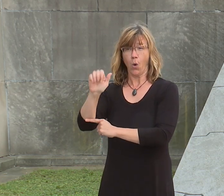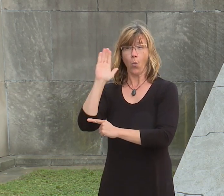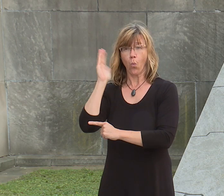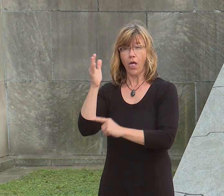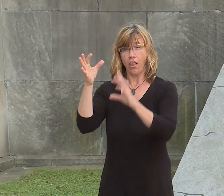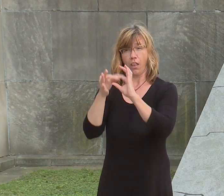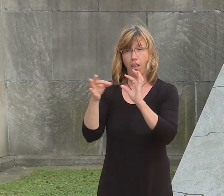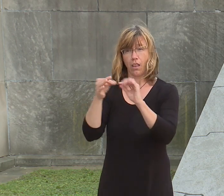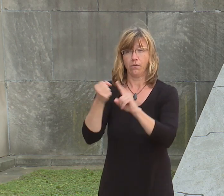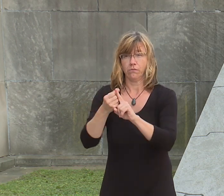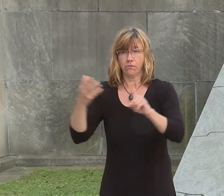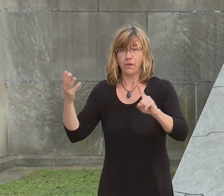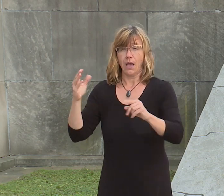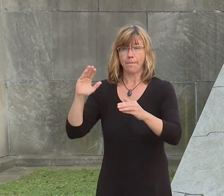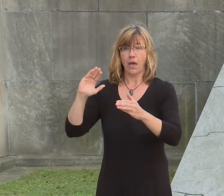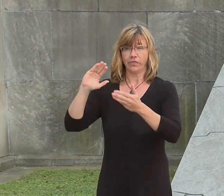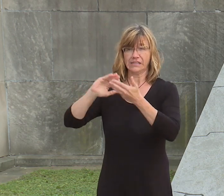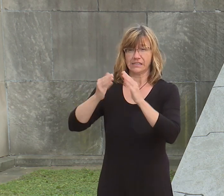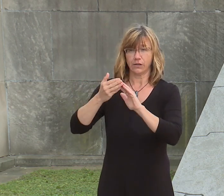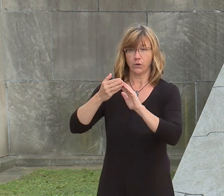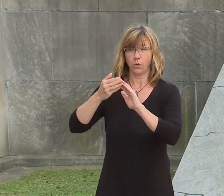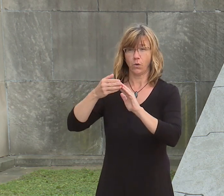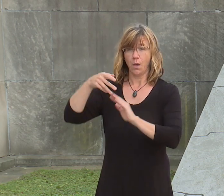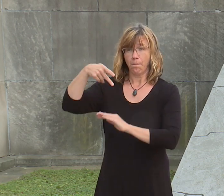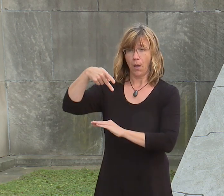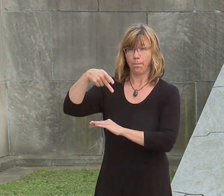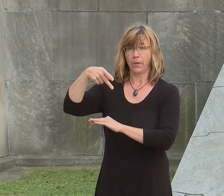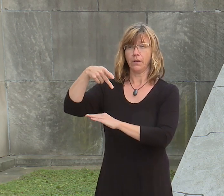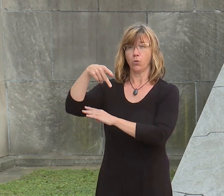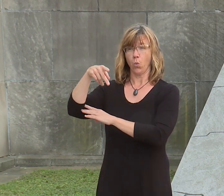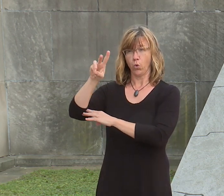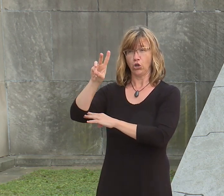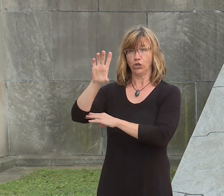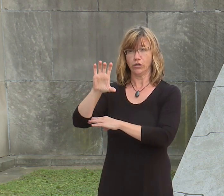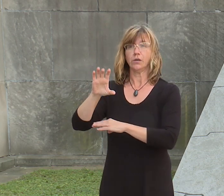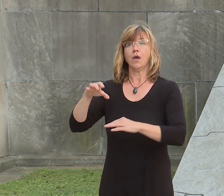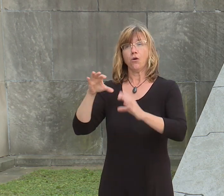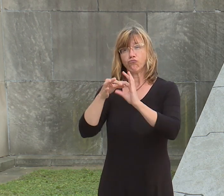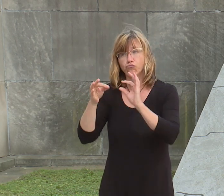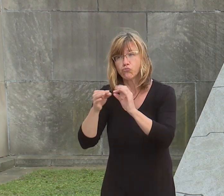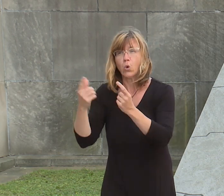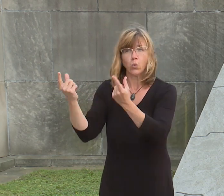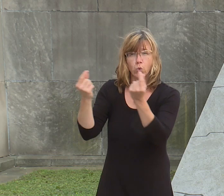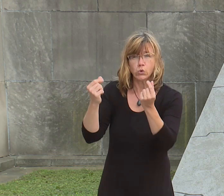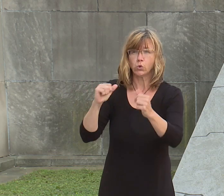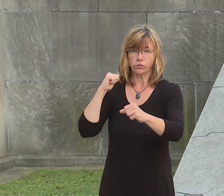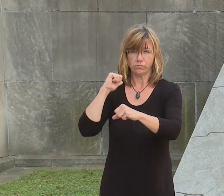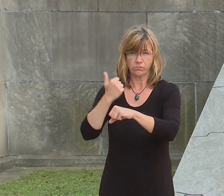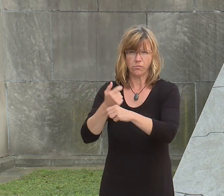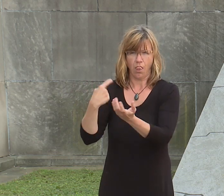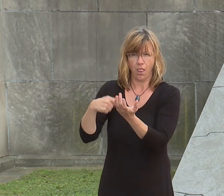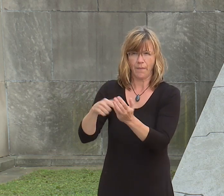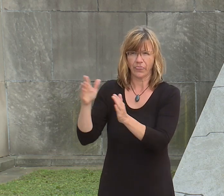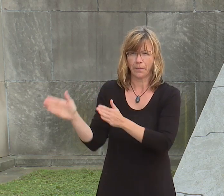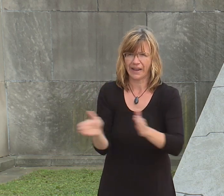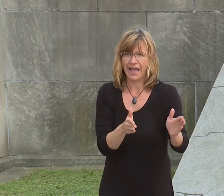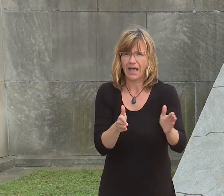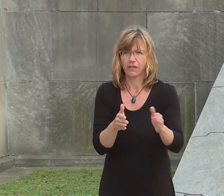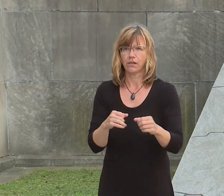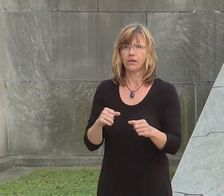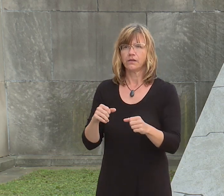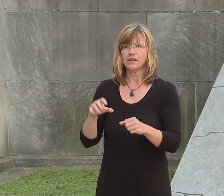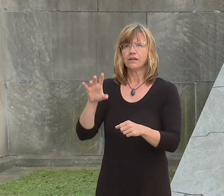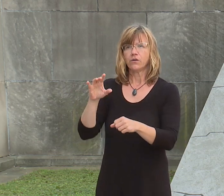local vaccination clinics and outreach efforts. And just this morning, I participated in the Unite Here Local 7 food